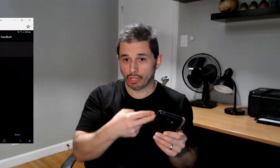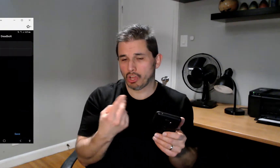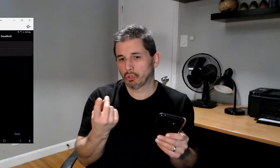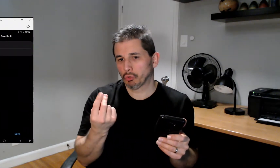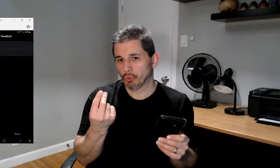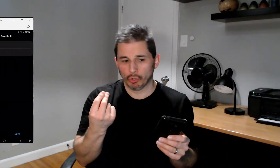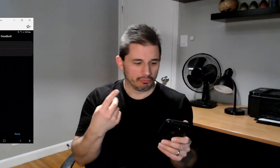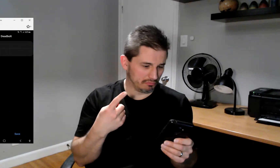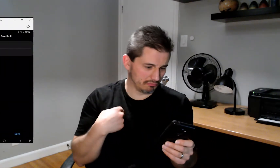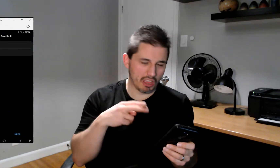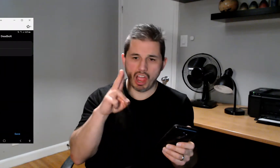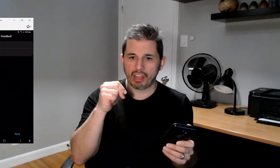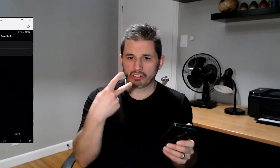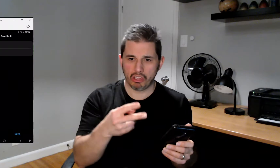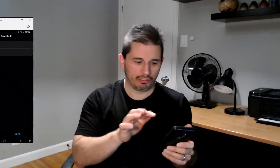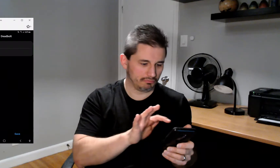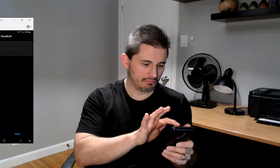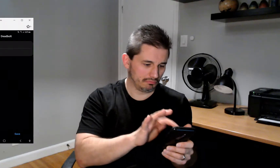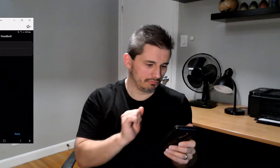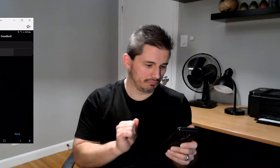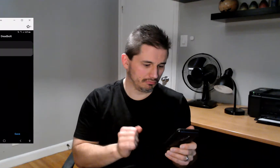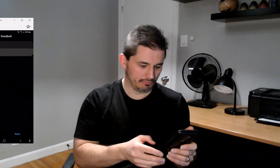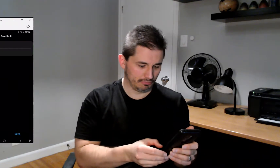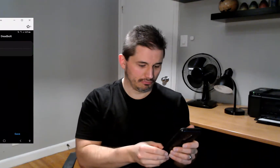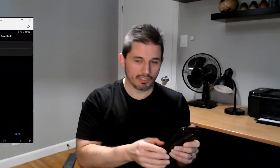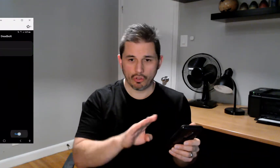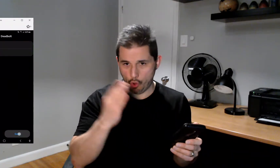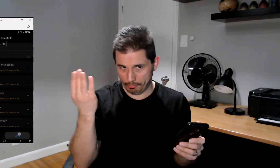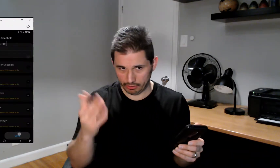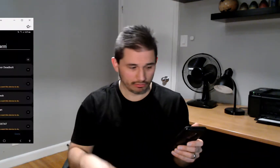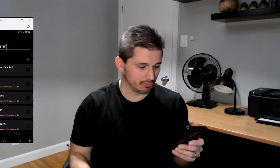So what should the front door do? And I'll have it unlock.